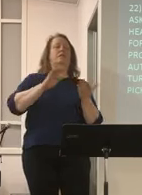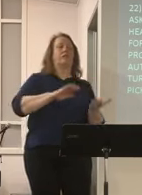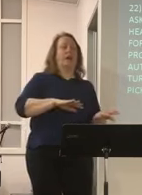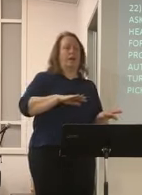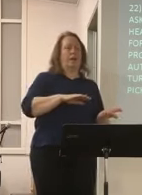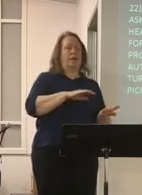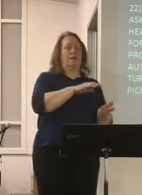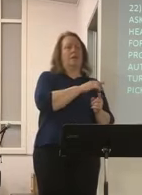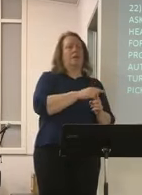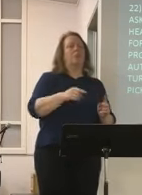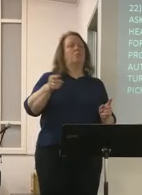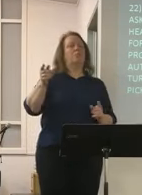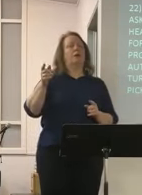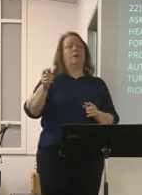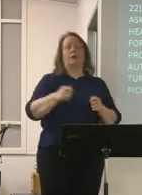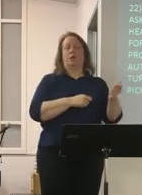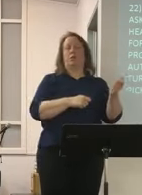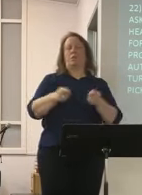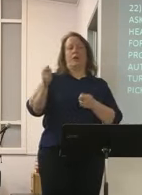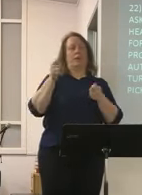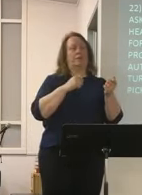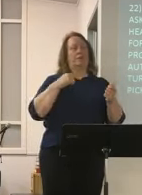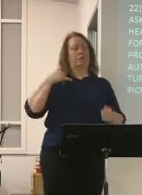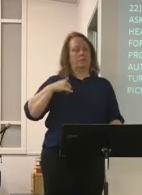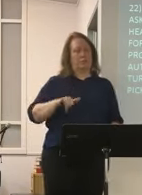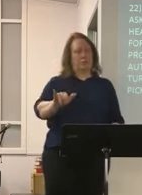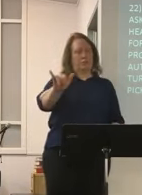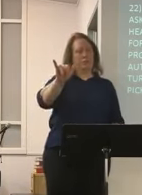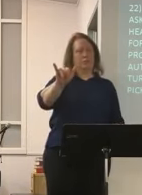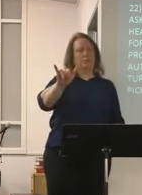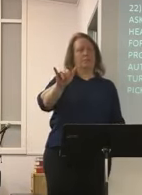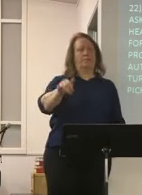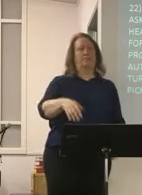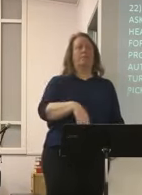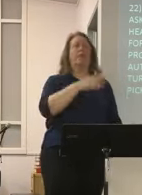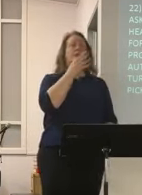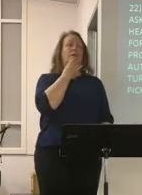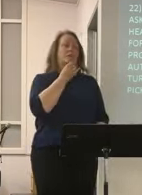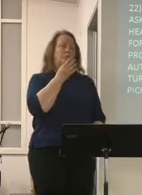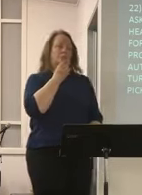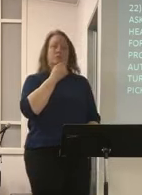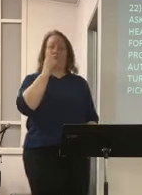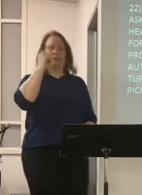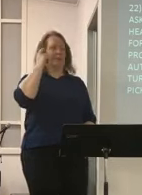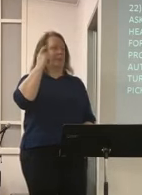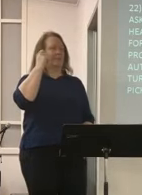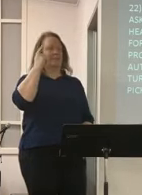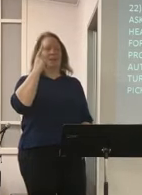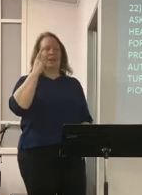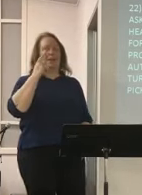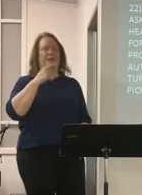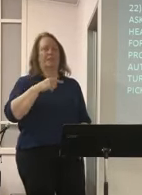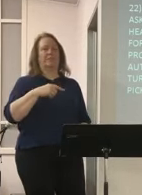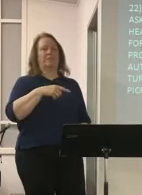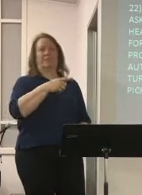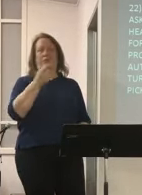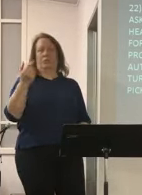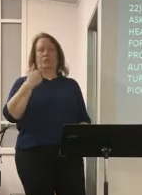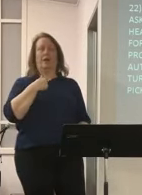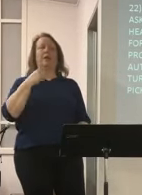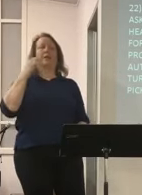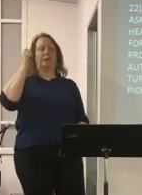This was baffling to the Jews, and they didn't understand it. You and I get it, because we can look back and go,